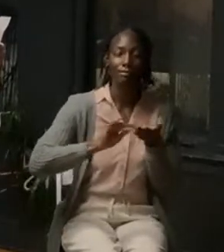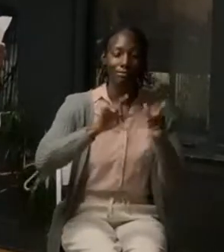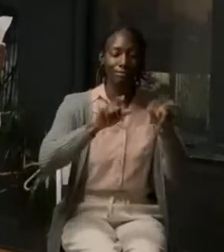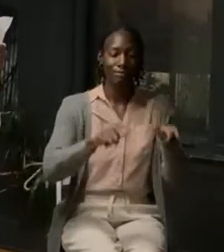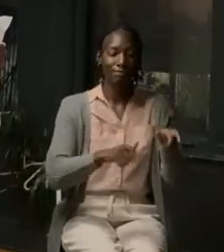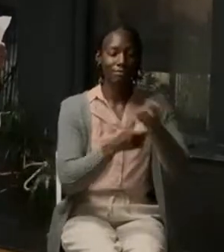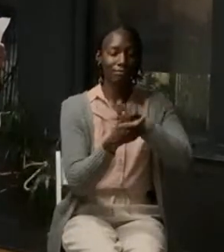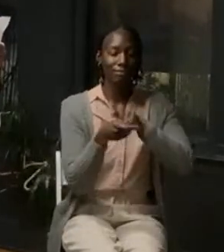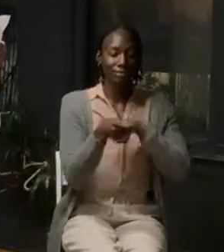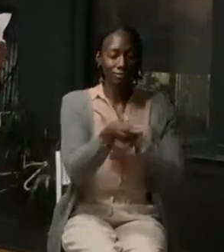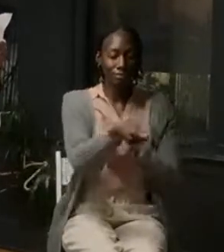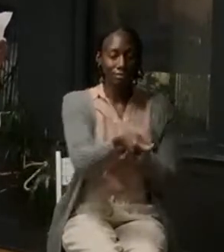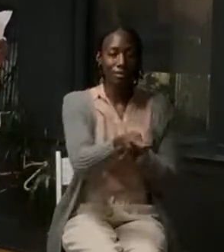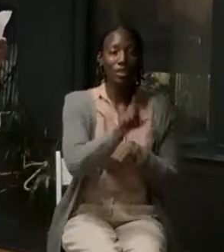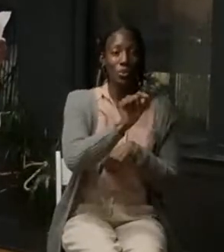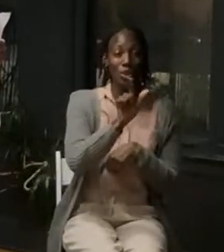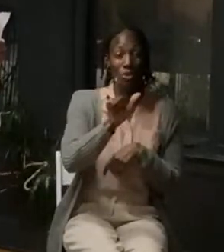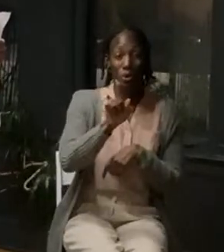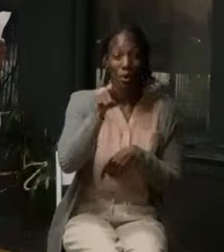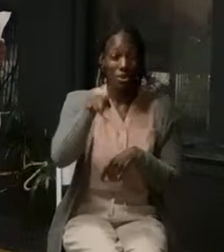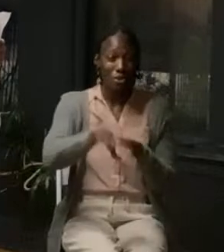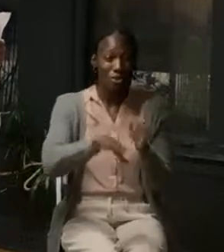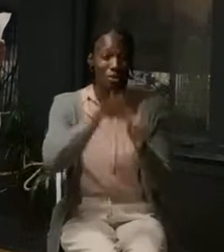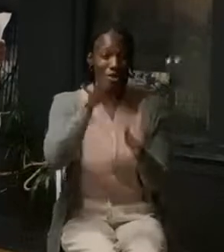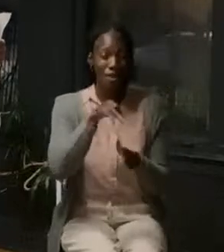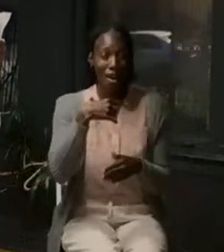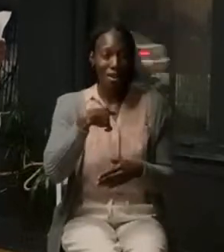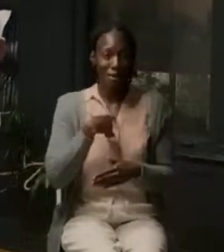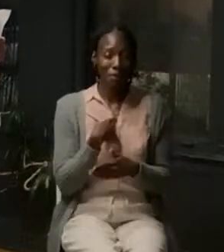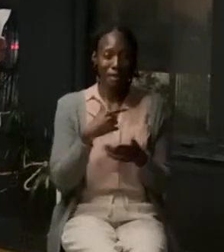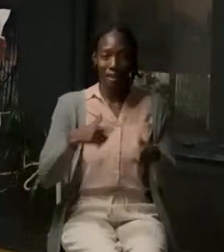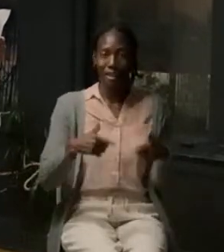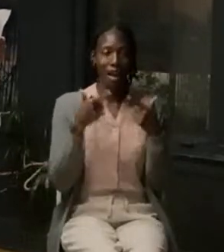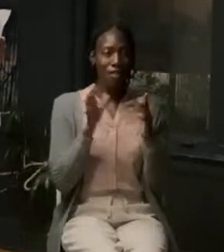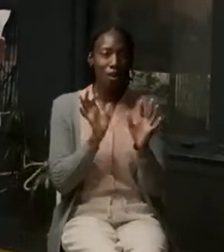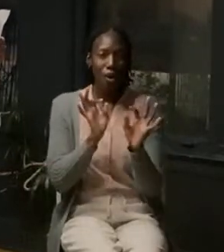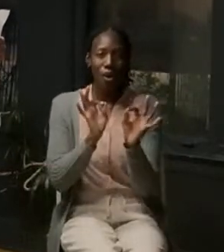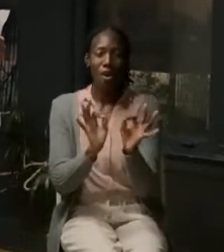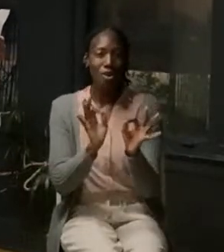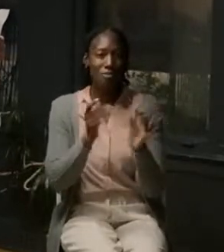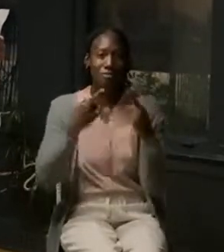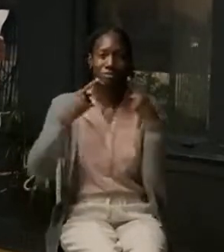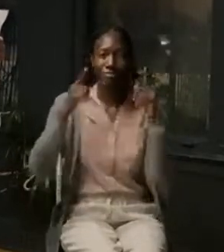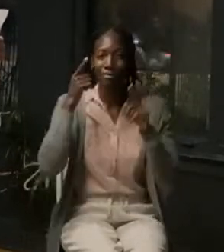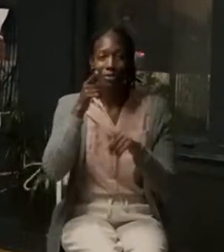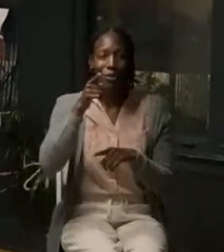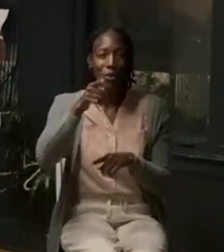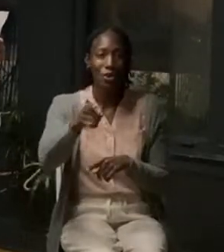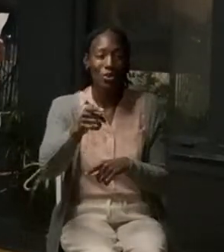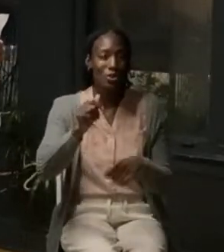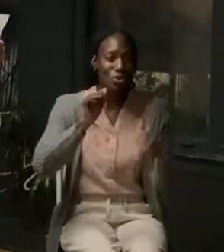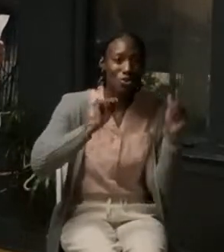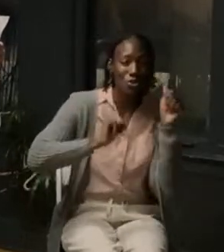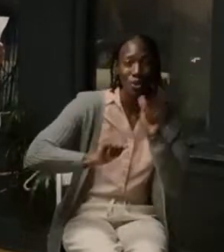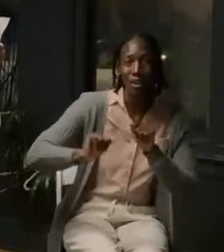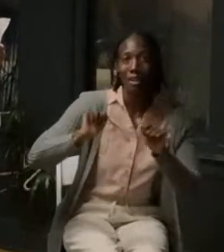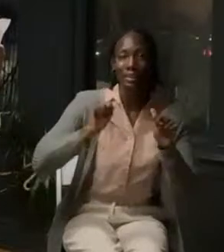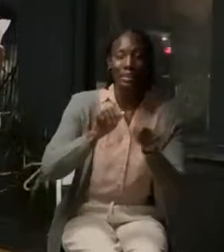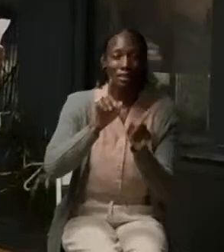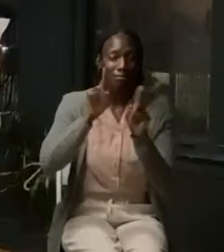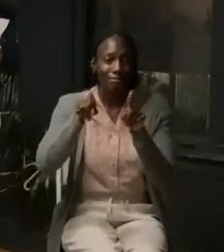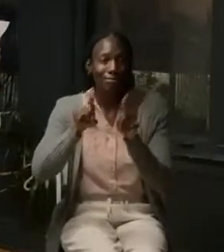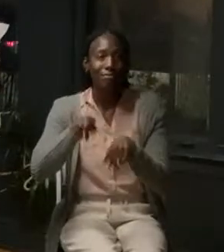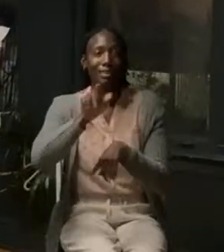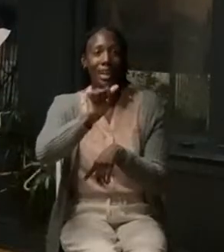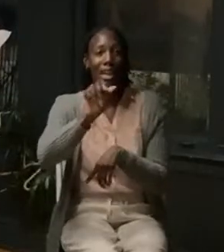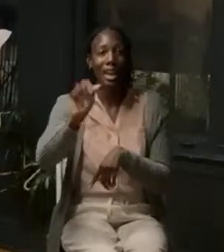2021, you find me. Life hasn't looked so good on you. There's a foreclosed house, a drunken ex, and AA meetings. You are back